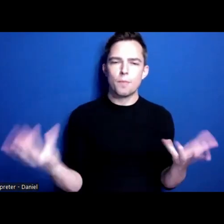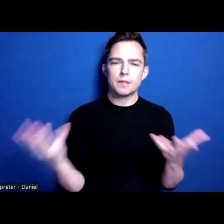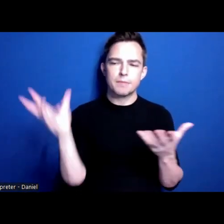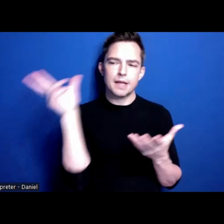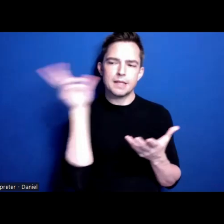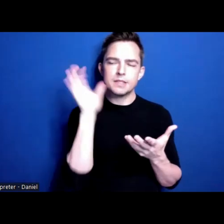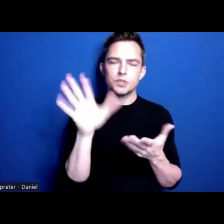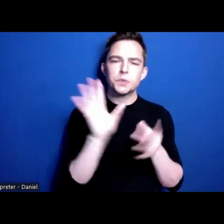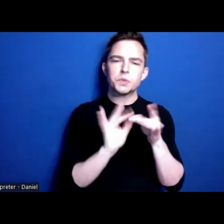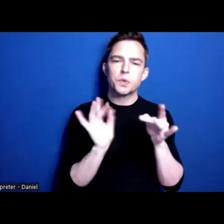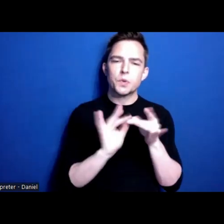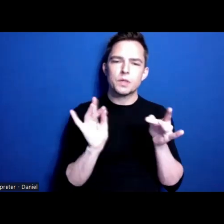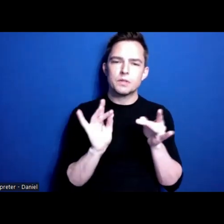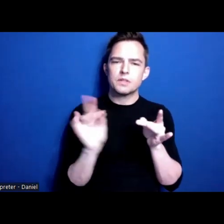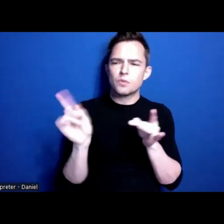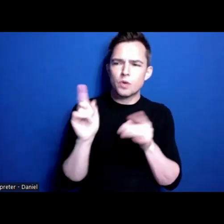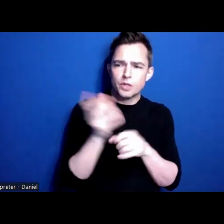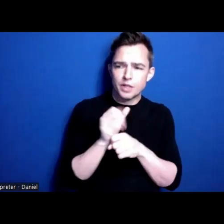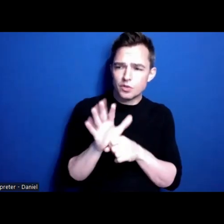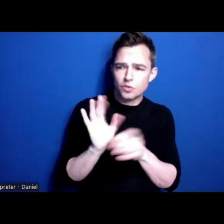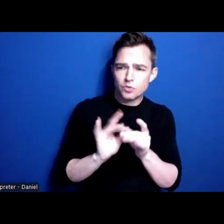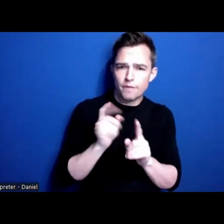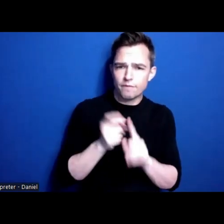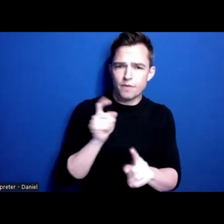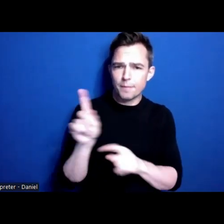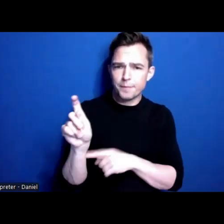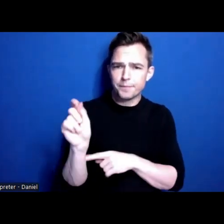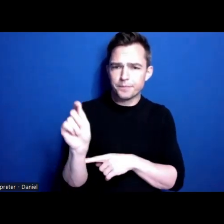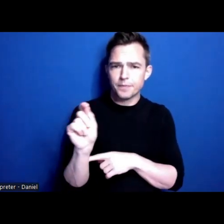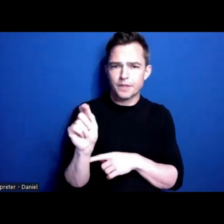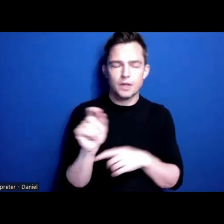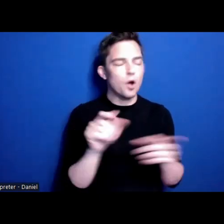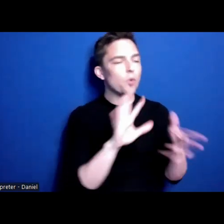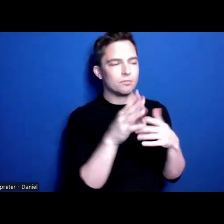to your stories. Where do you get your stories? Asks Raven.